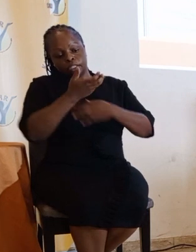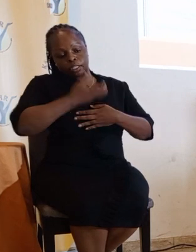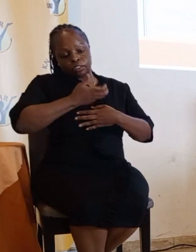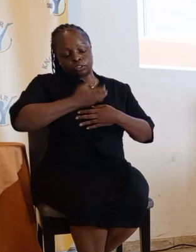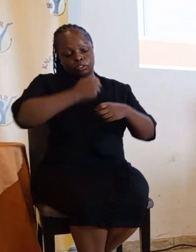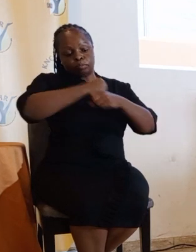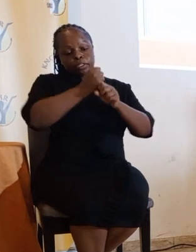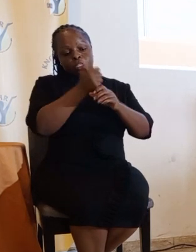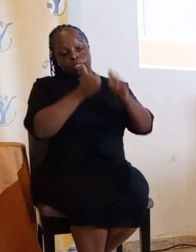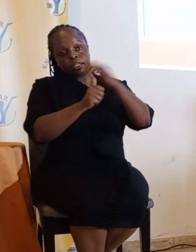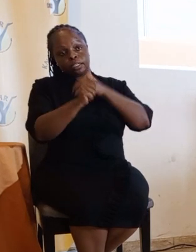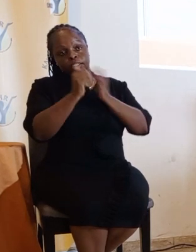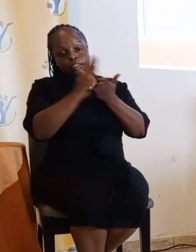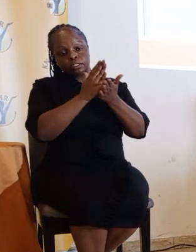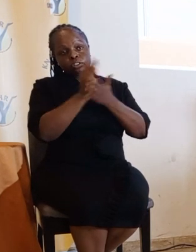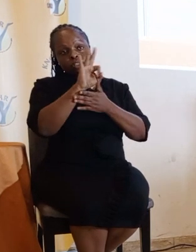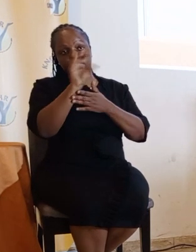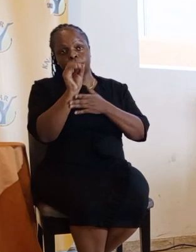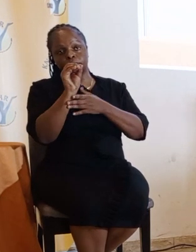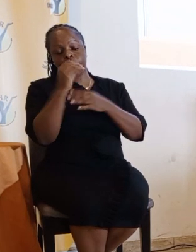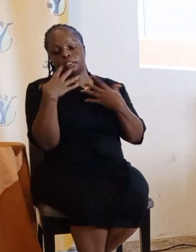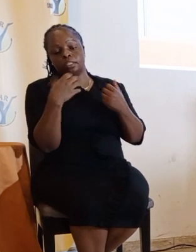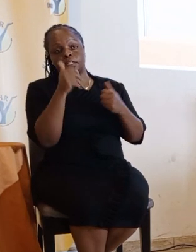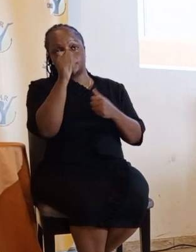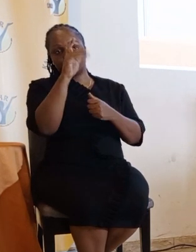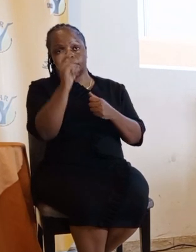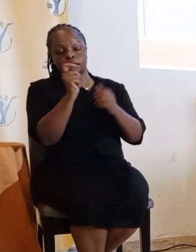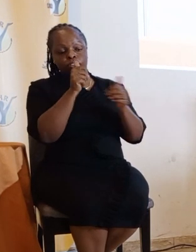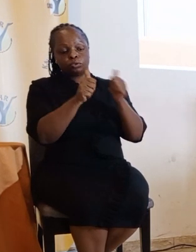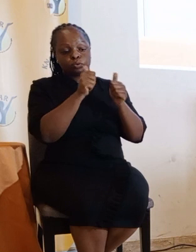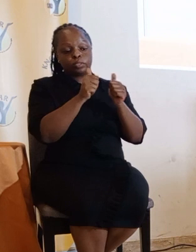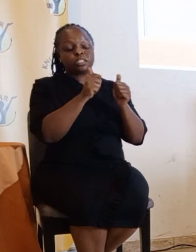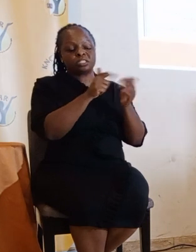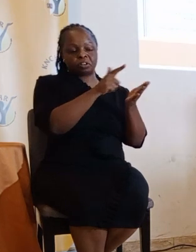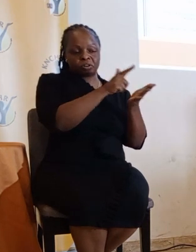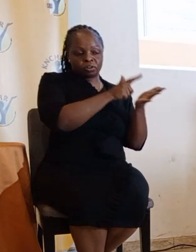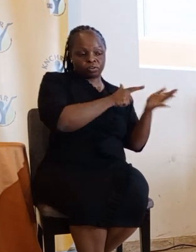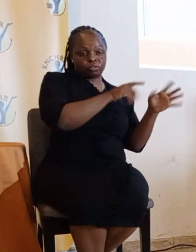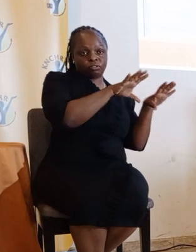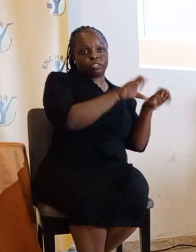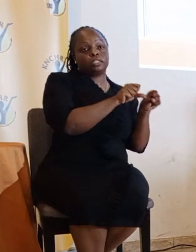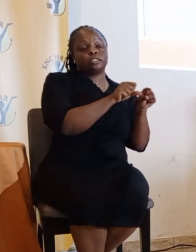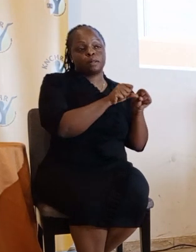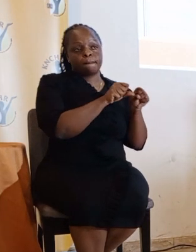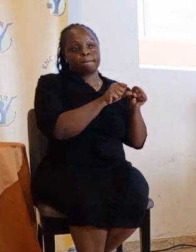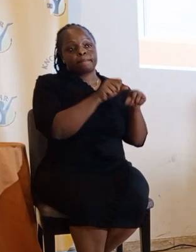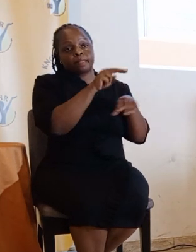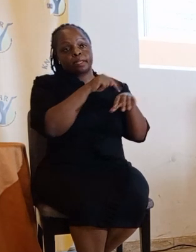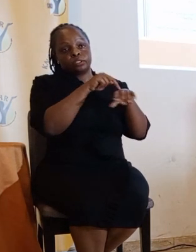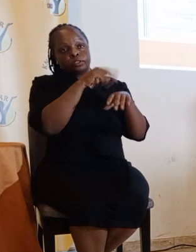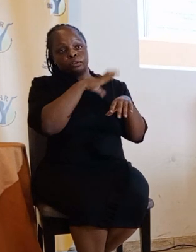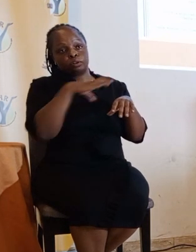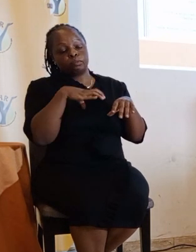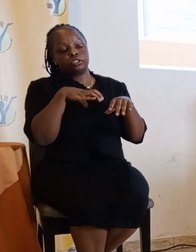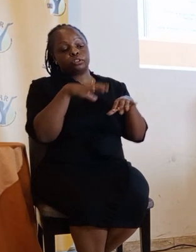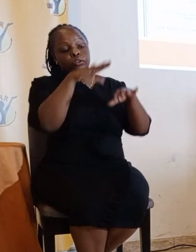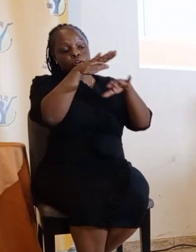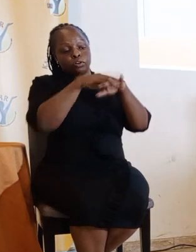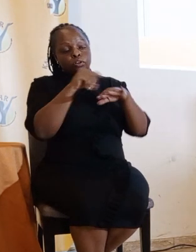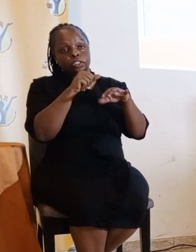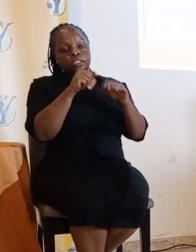under Section 30 of the Health Act, which has taken long to get going. The National Commission calls for